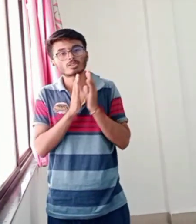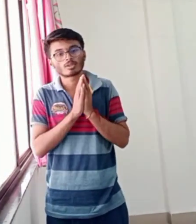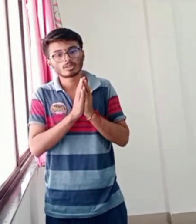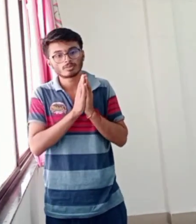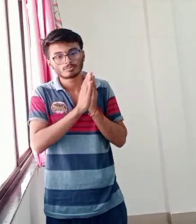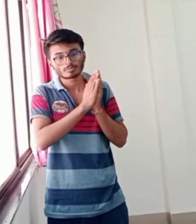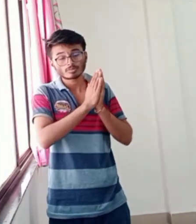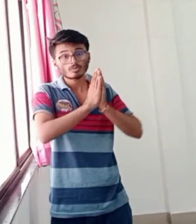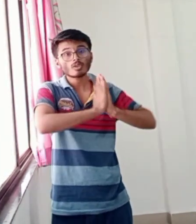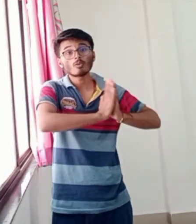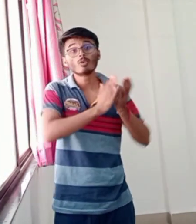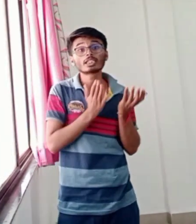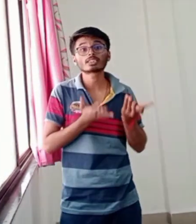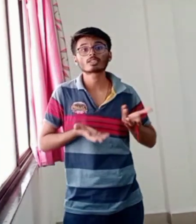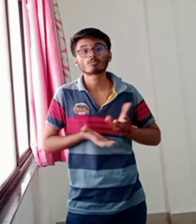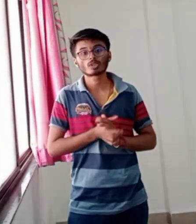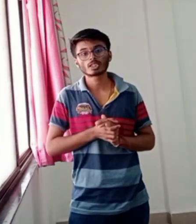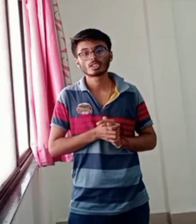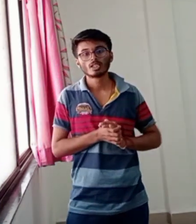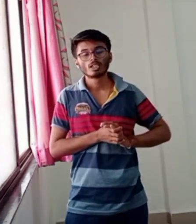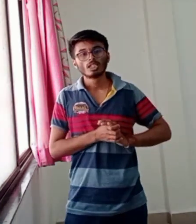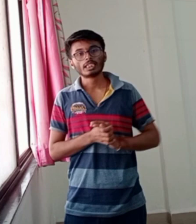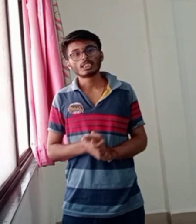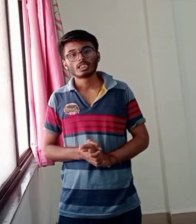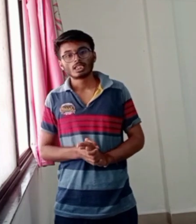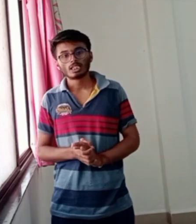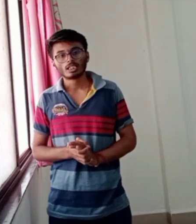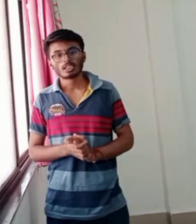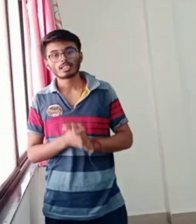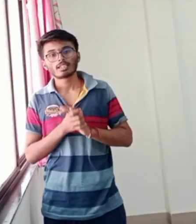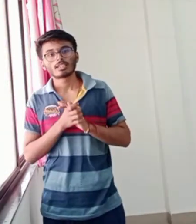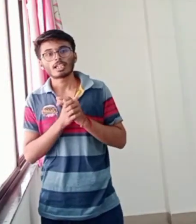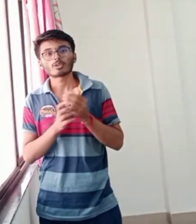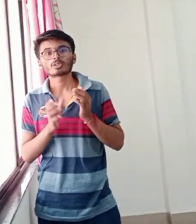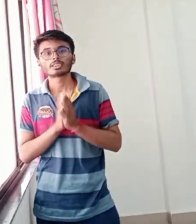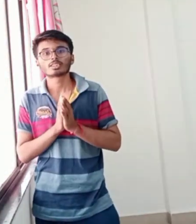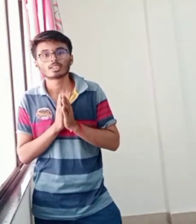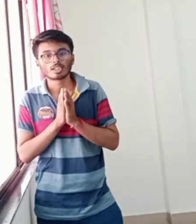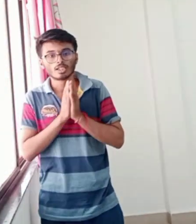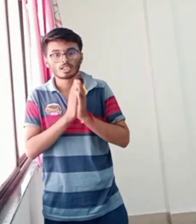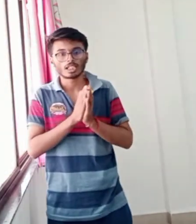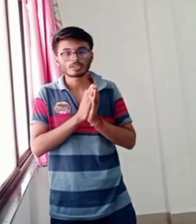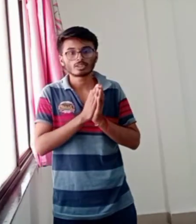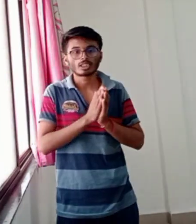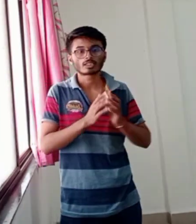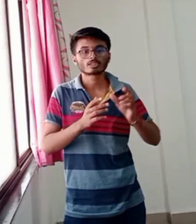the various component. Then lyosis, lysis are